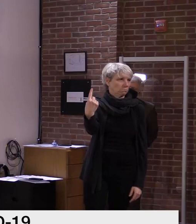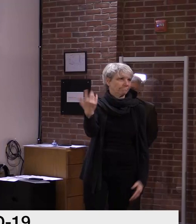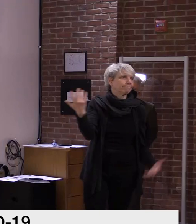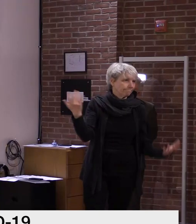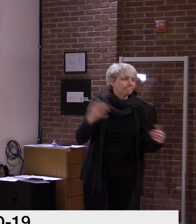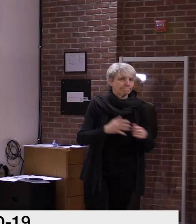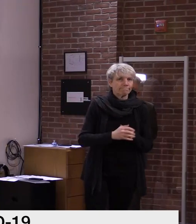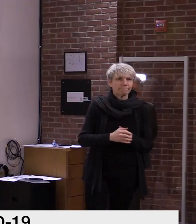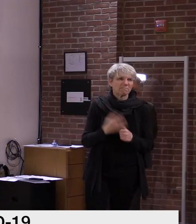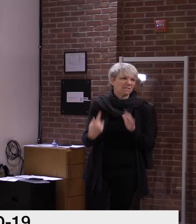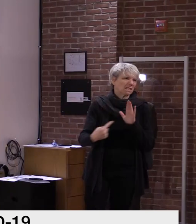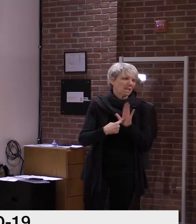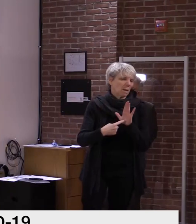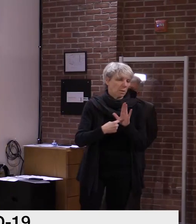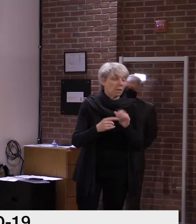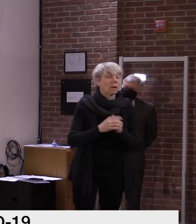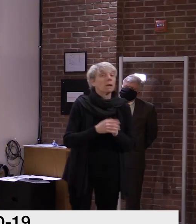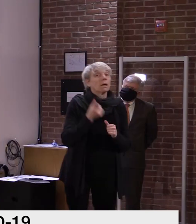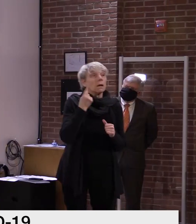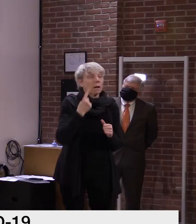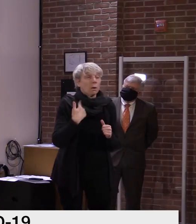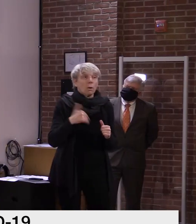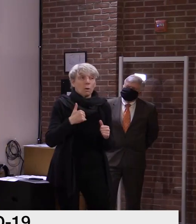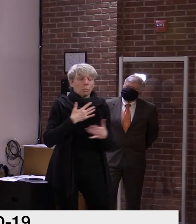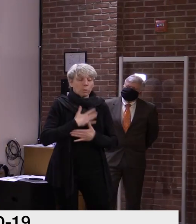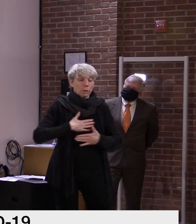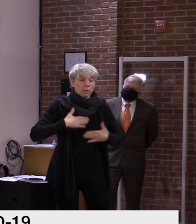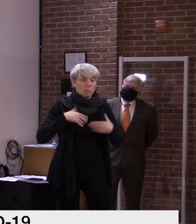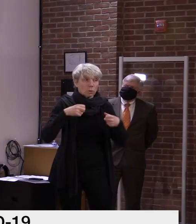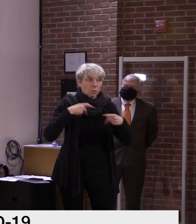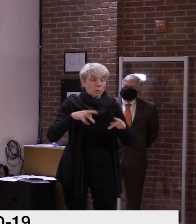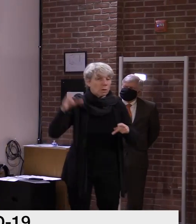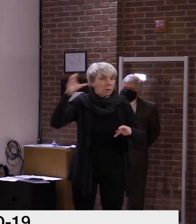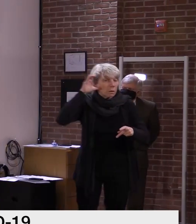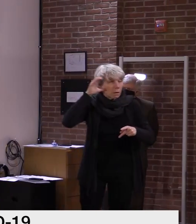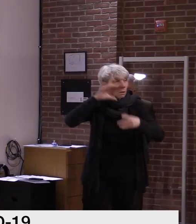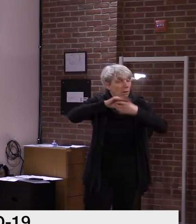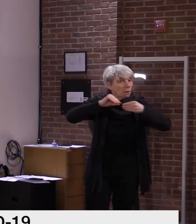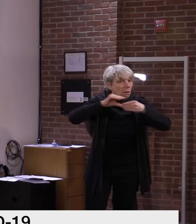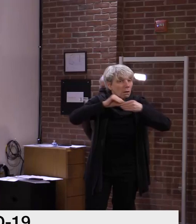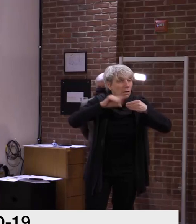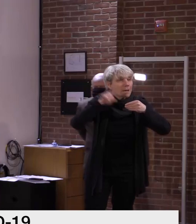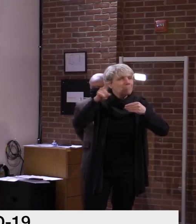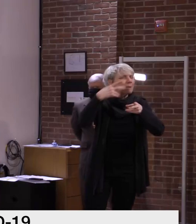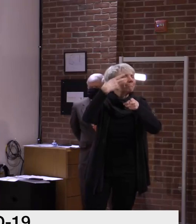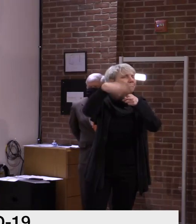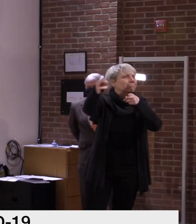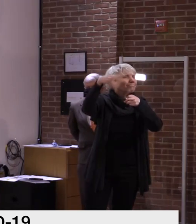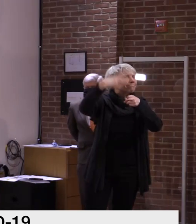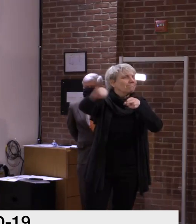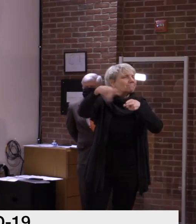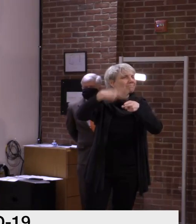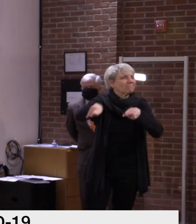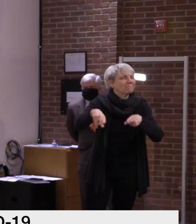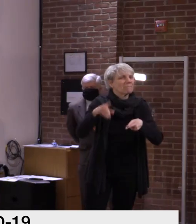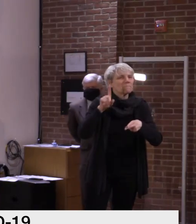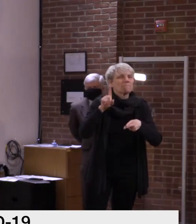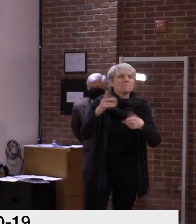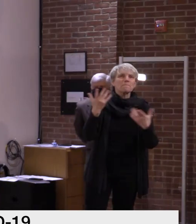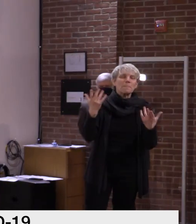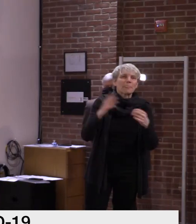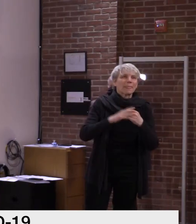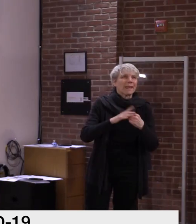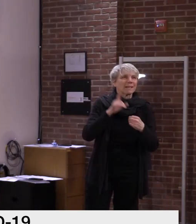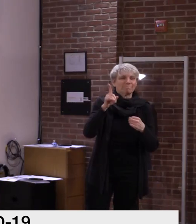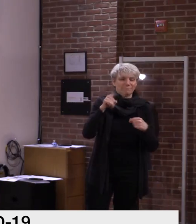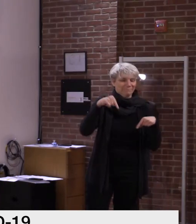we continue to appreciate the information. They aren't really long enough, and it doesn't fit into